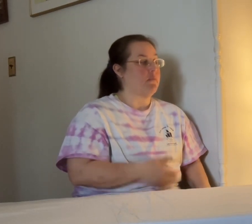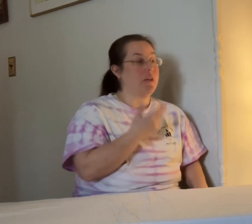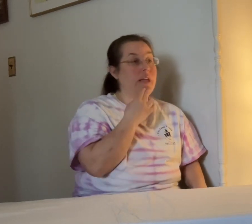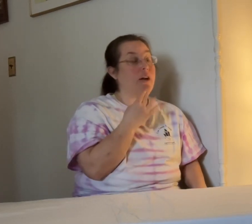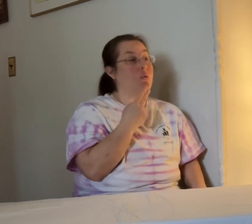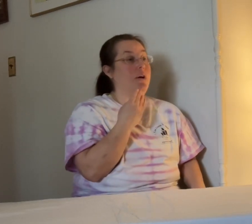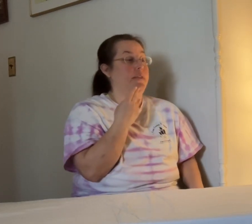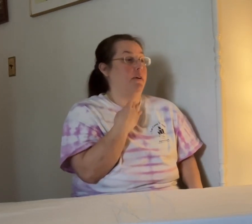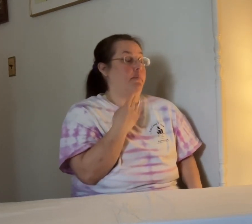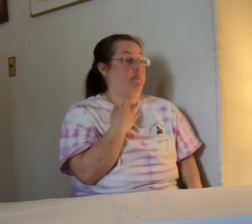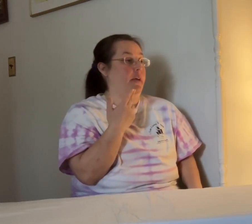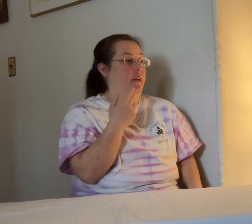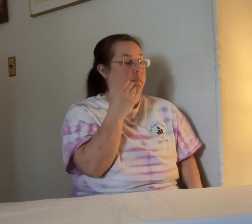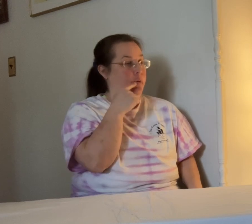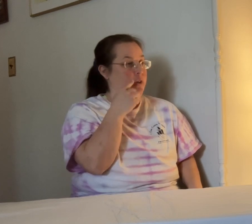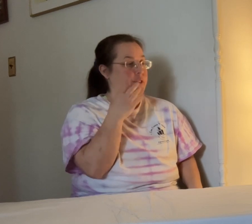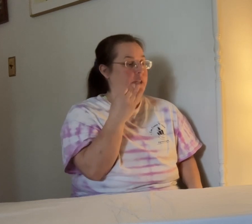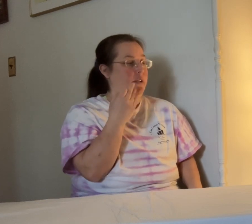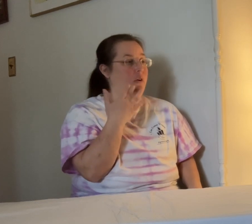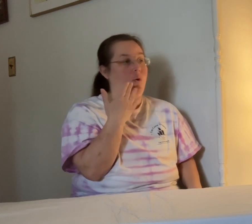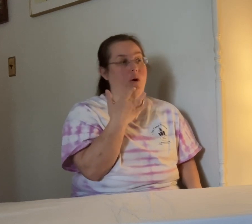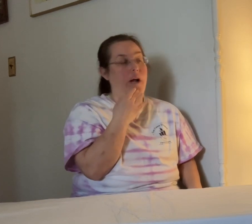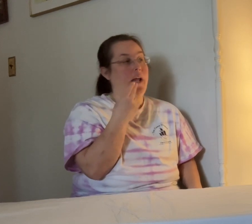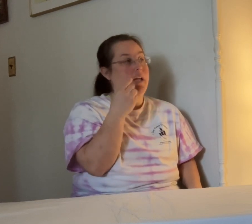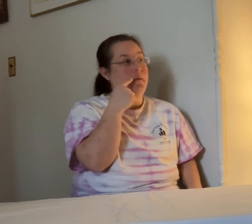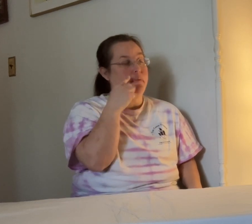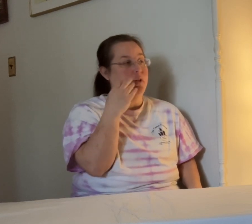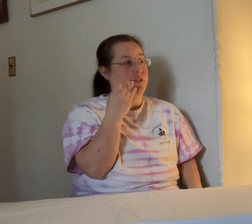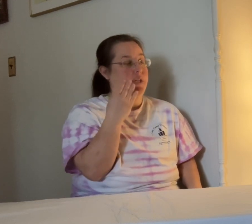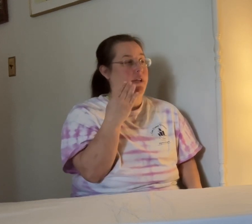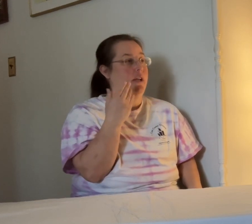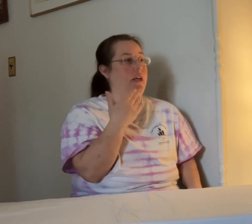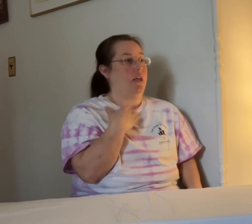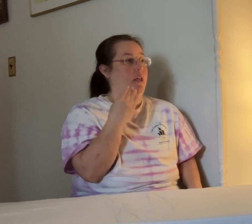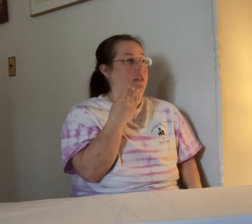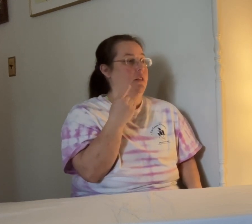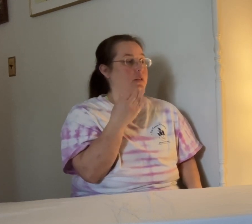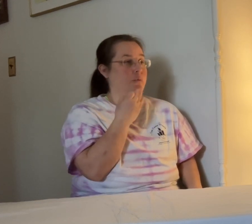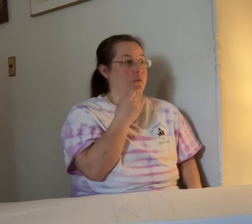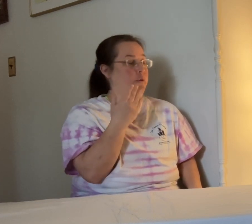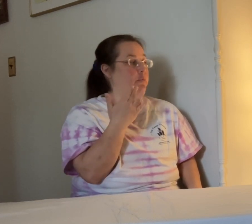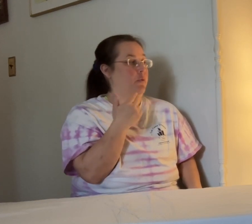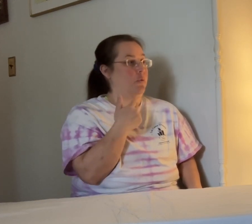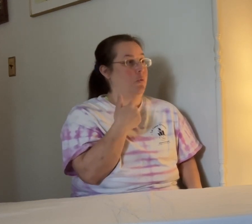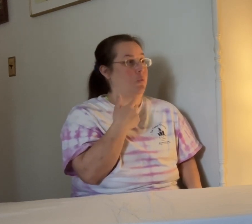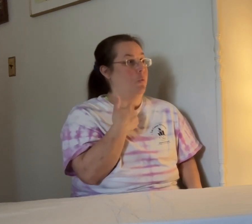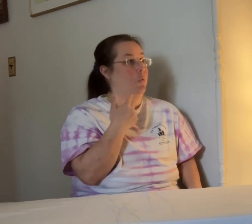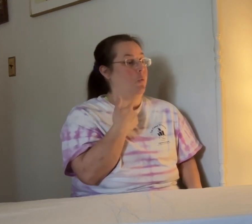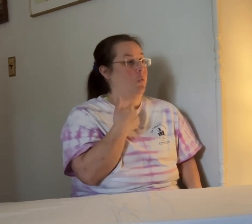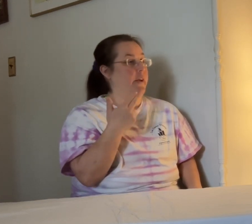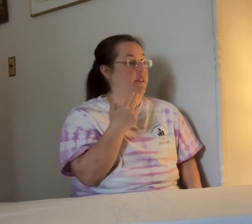They don't want the big person or any person in the room with